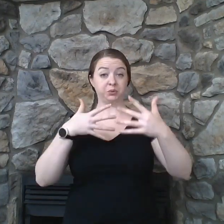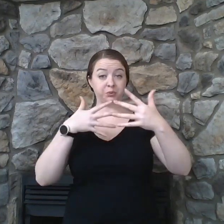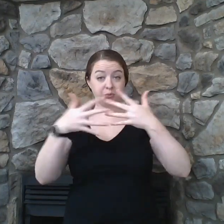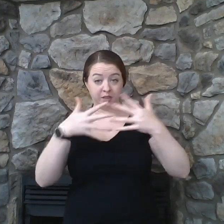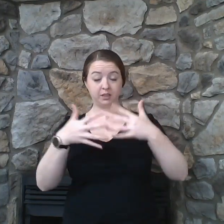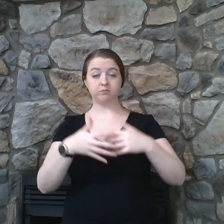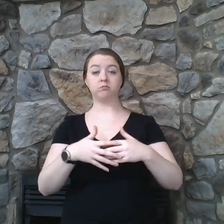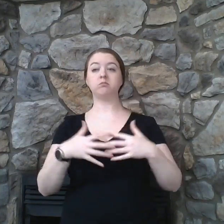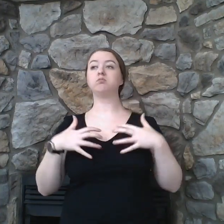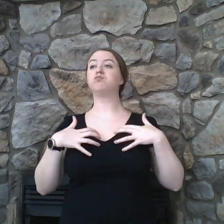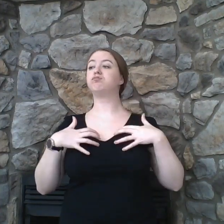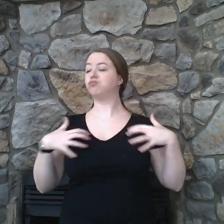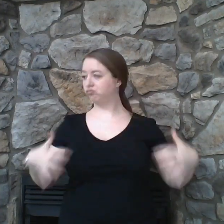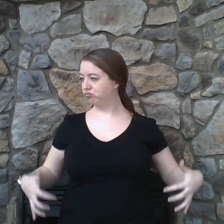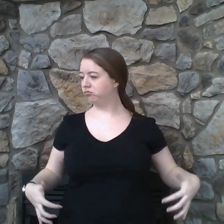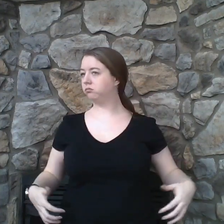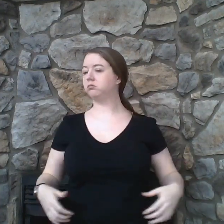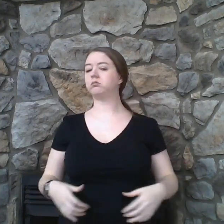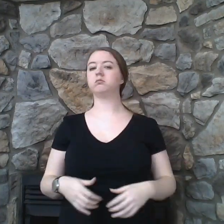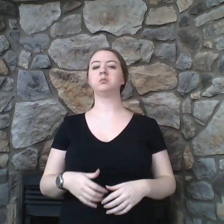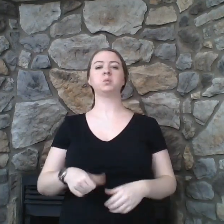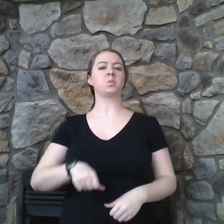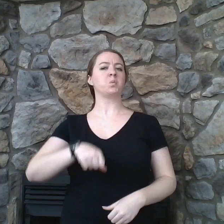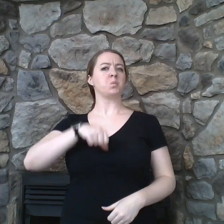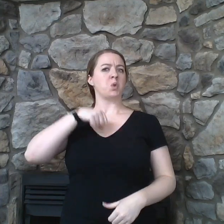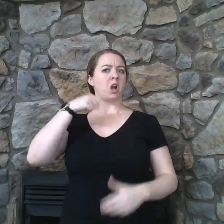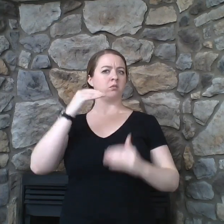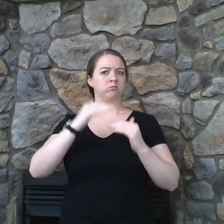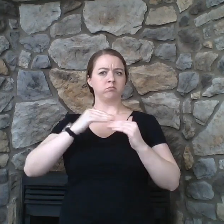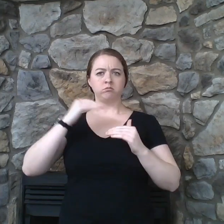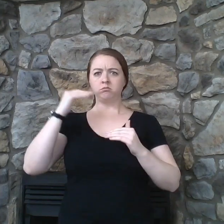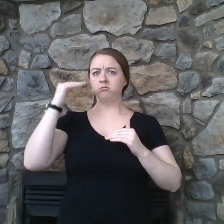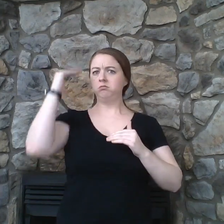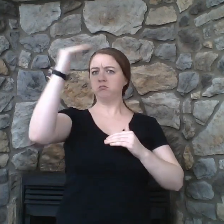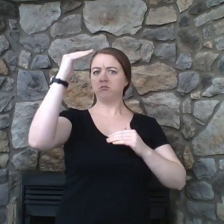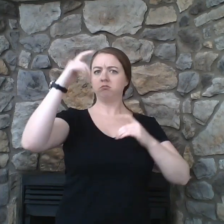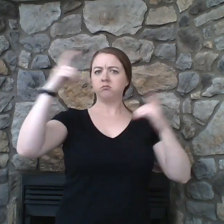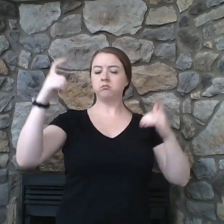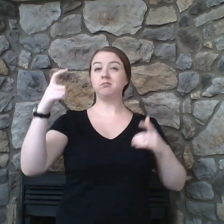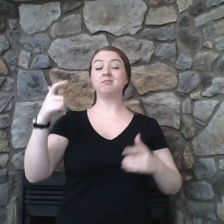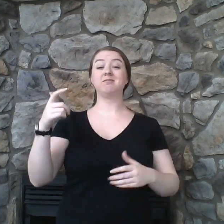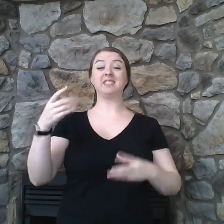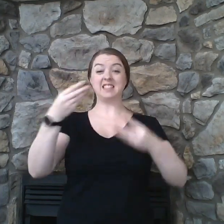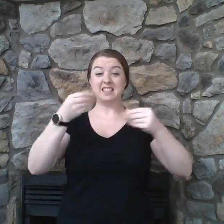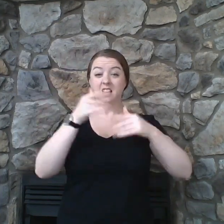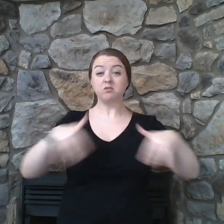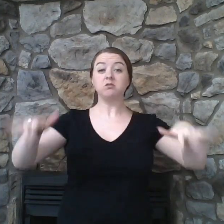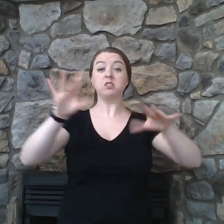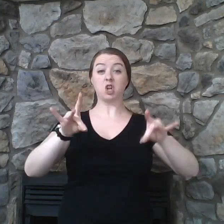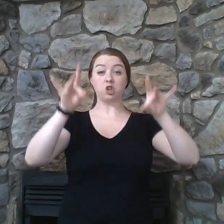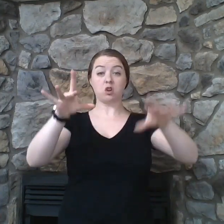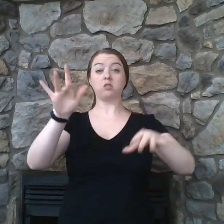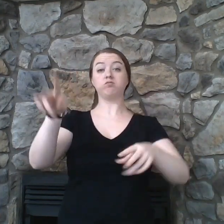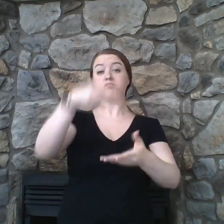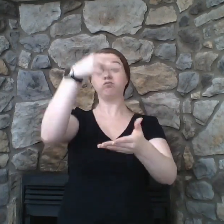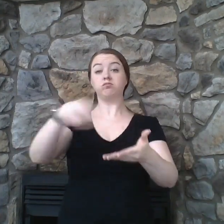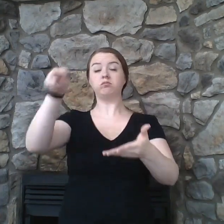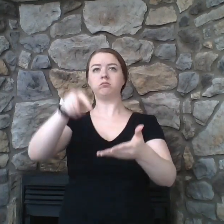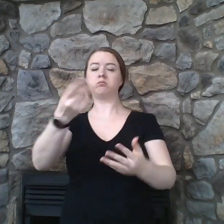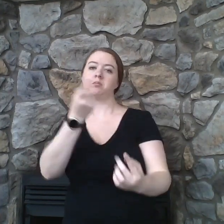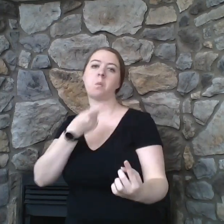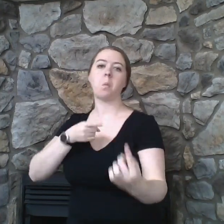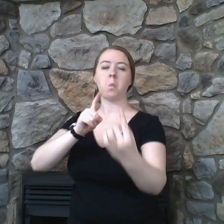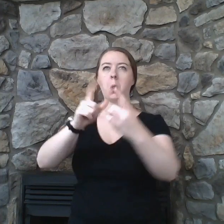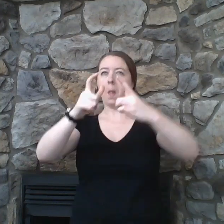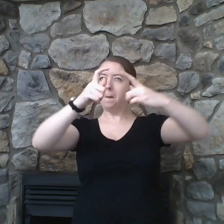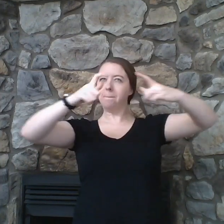He was gray, and he was woolly, and his pride was inordinate. He danced on a sandbank in the middle of Australia, and